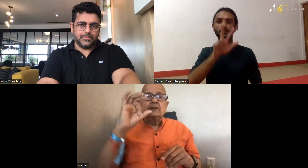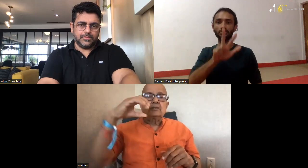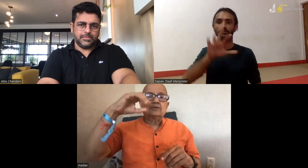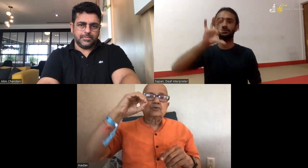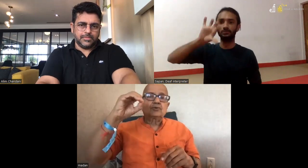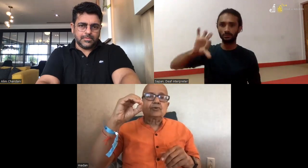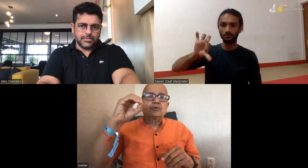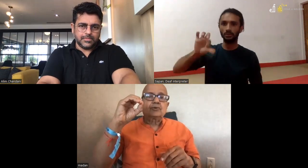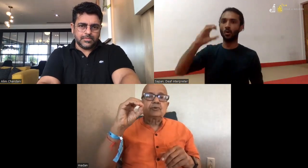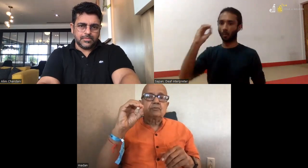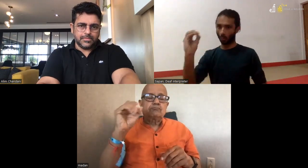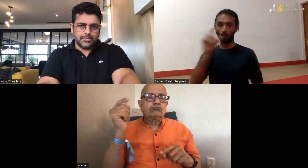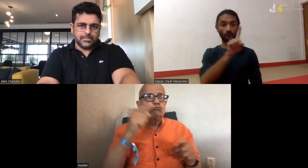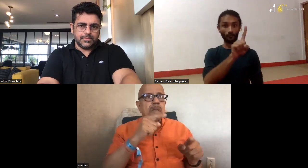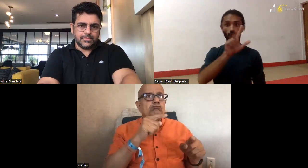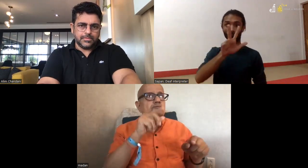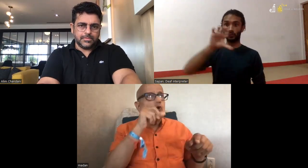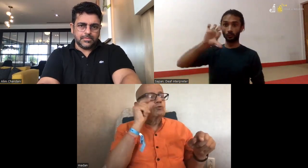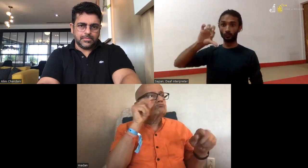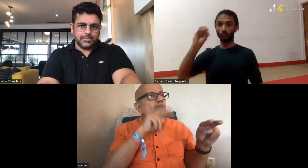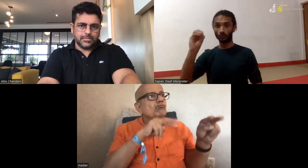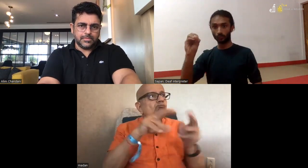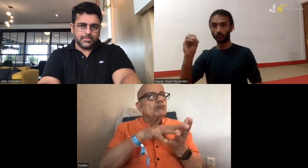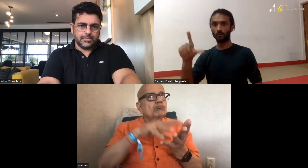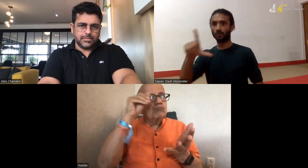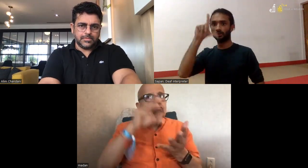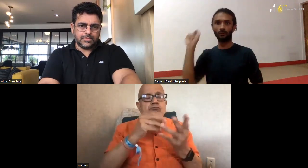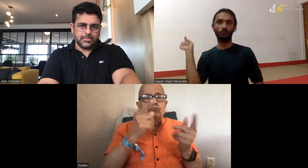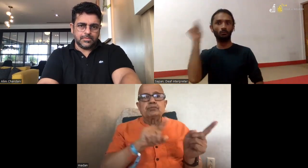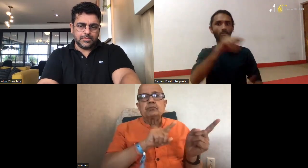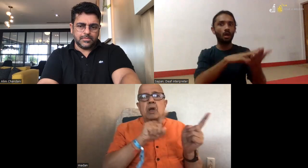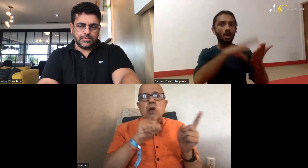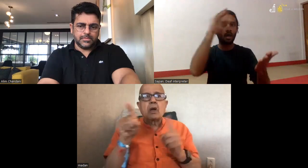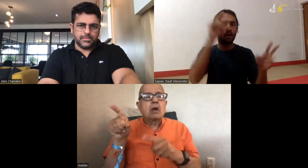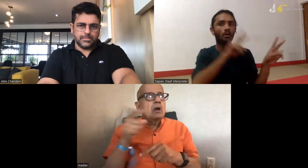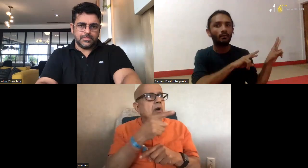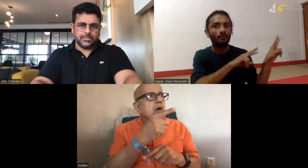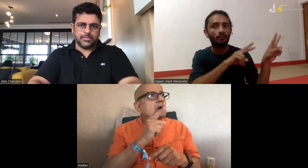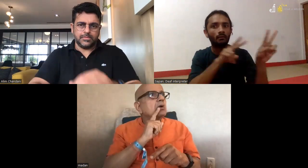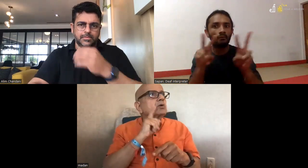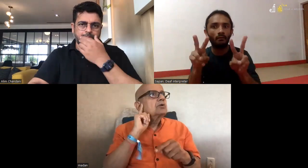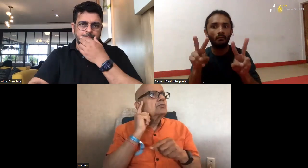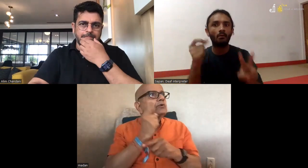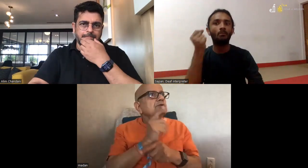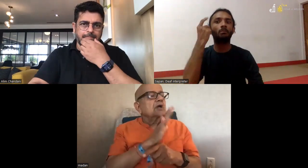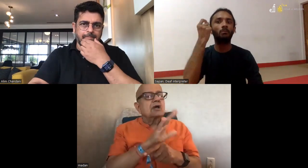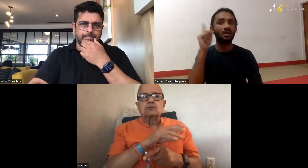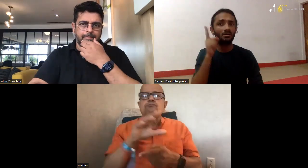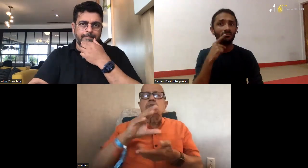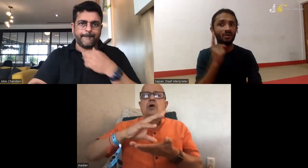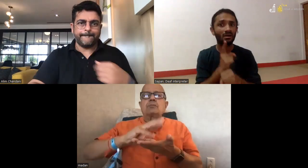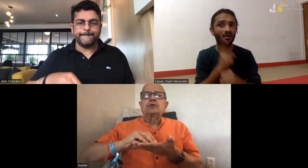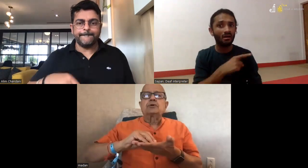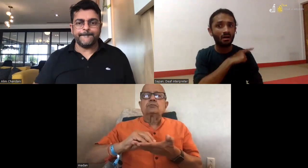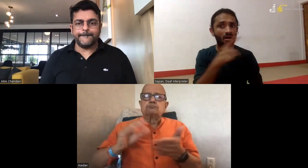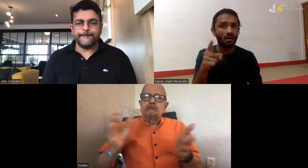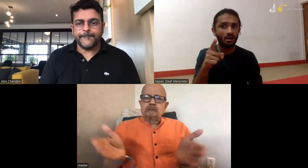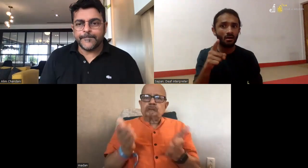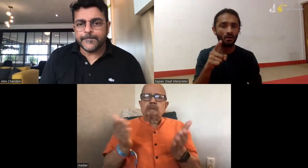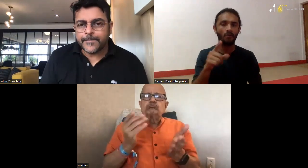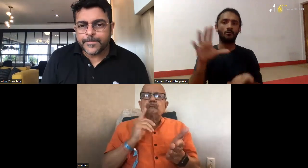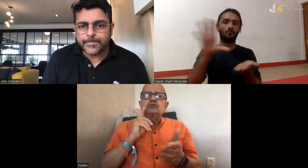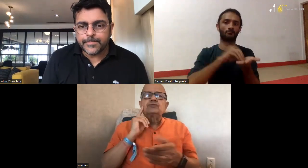there were four deaf teachers who had set up schools, who were the principal of deaf schools. They were there.